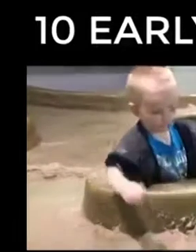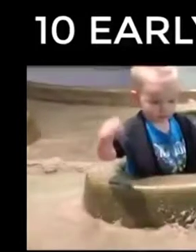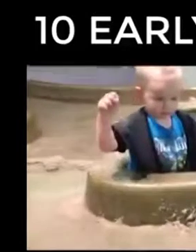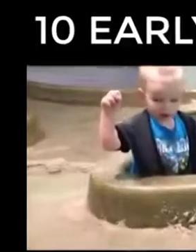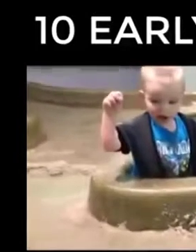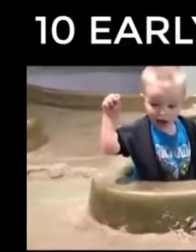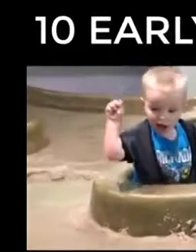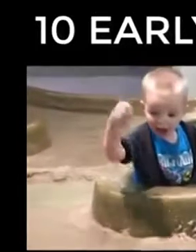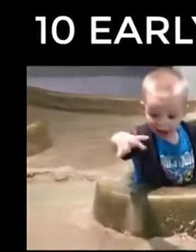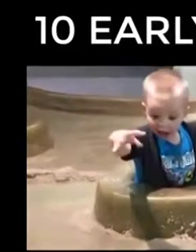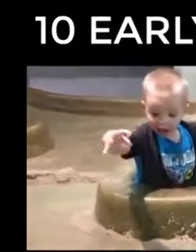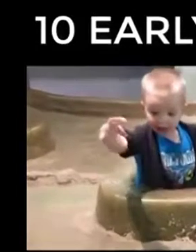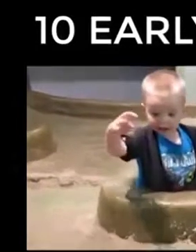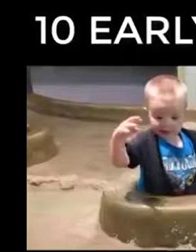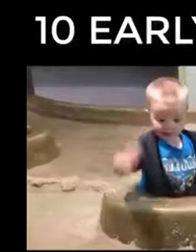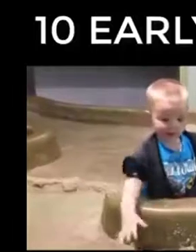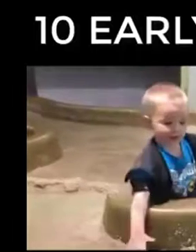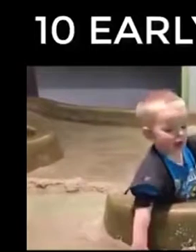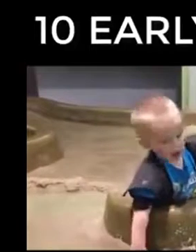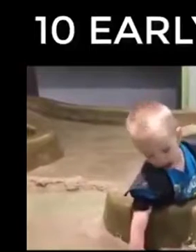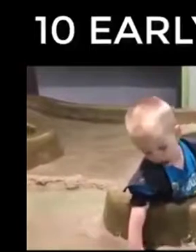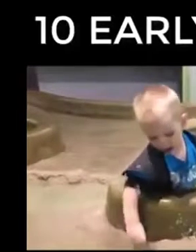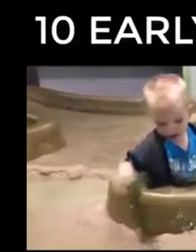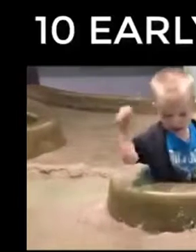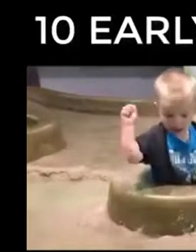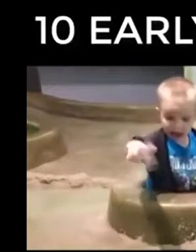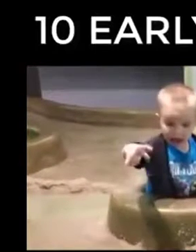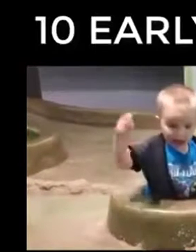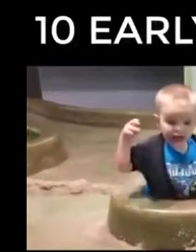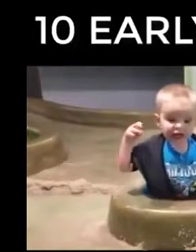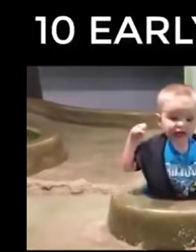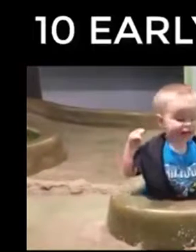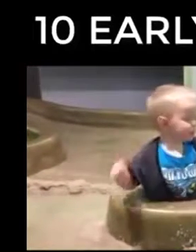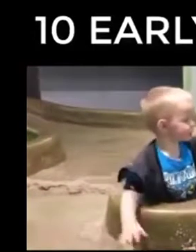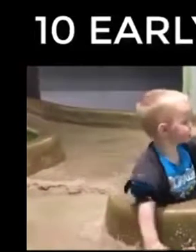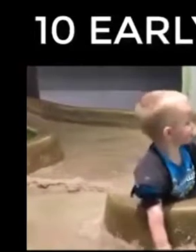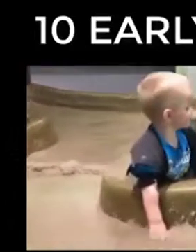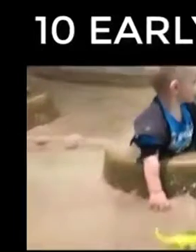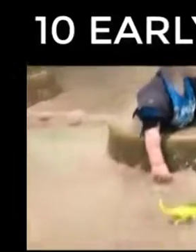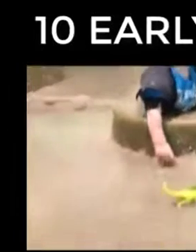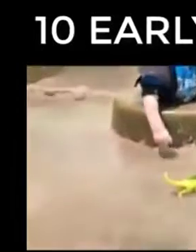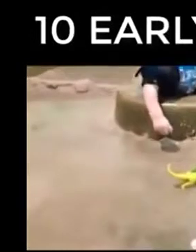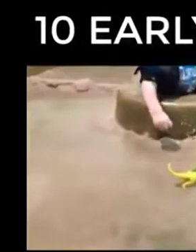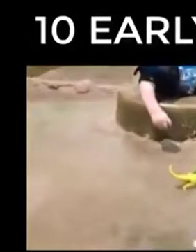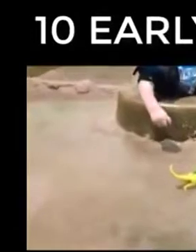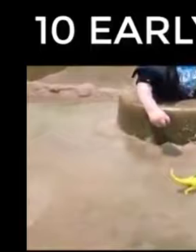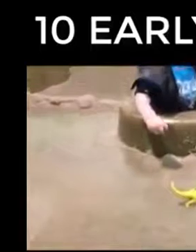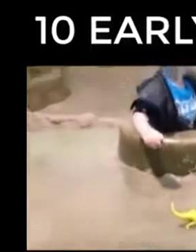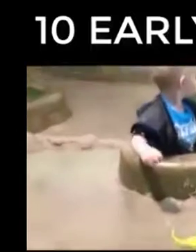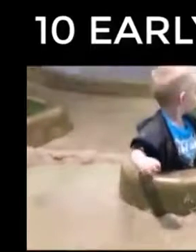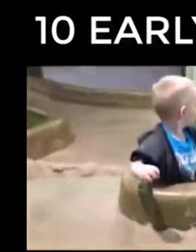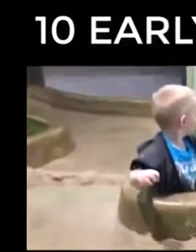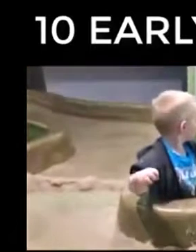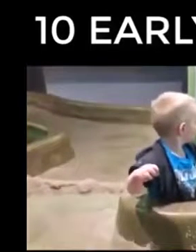the child grows out of these behaviors, generally around 3 years of age, there's not much to worry about. But with someone like Alistair, who hand flaps